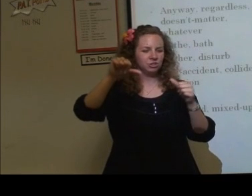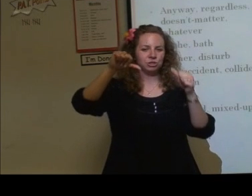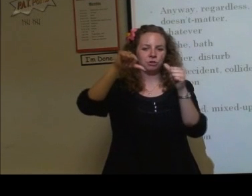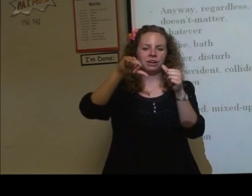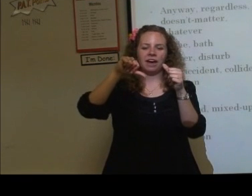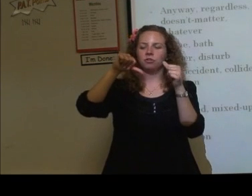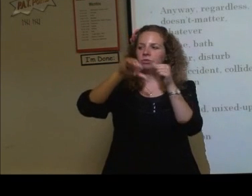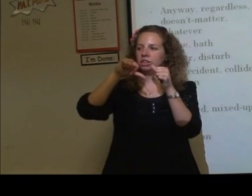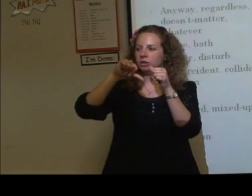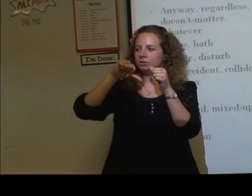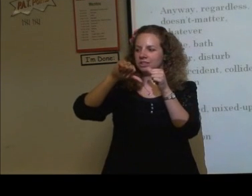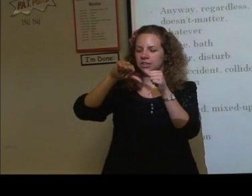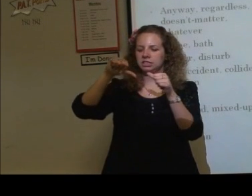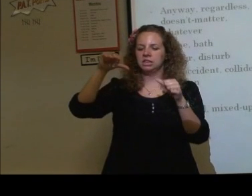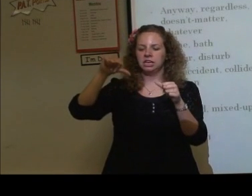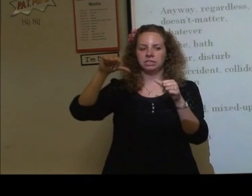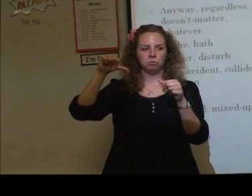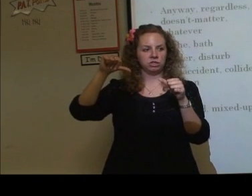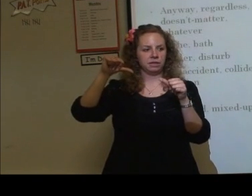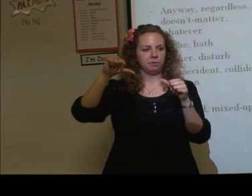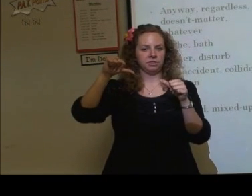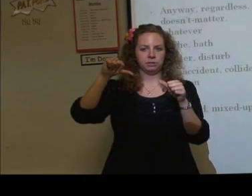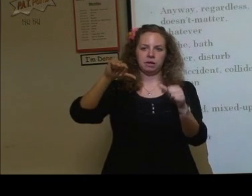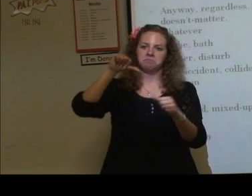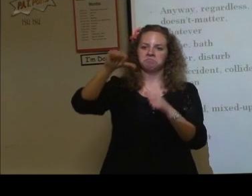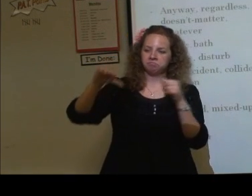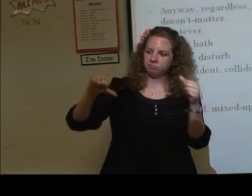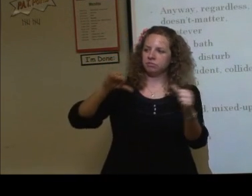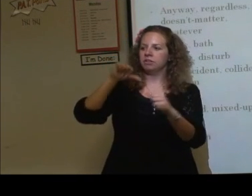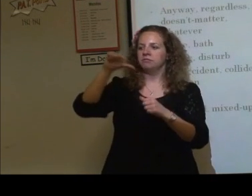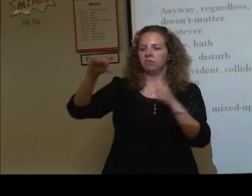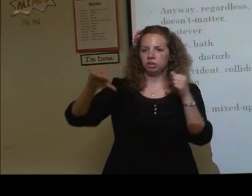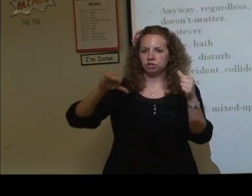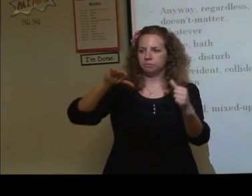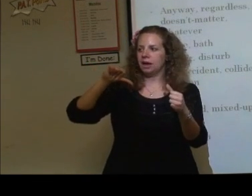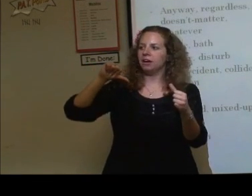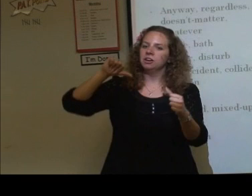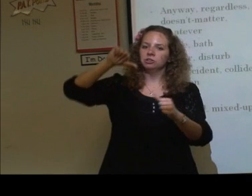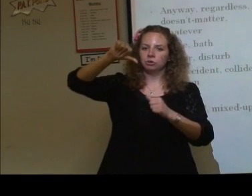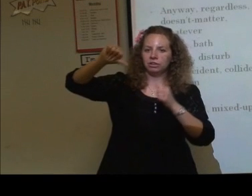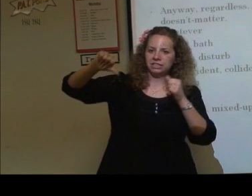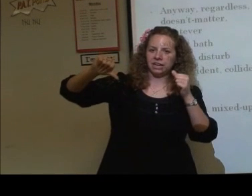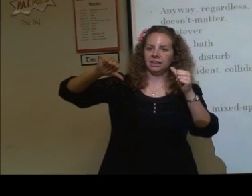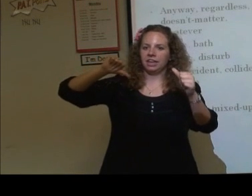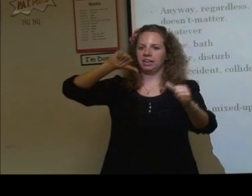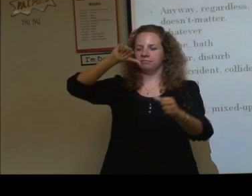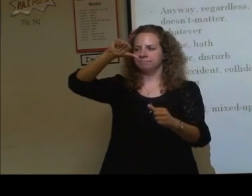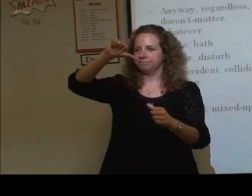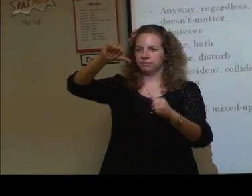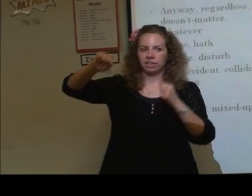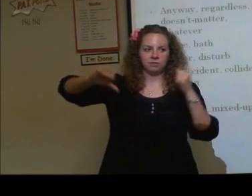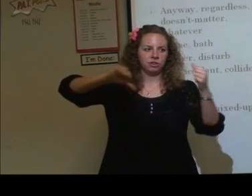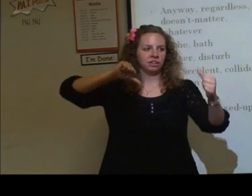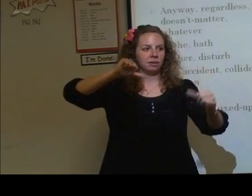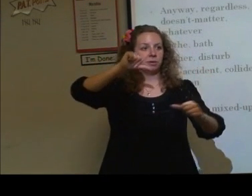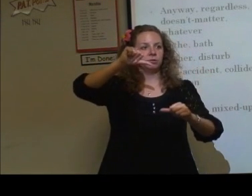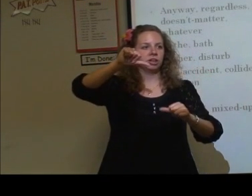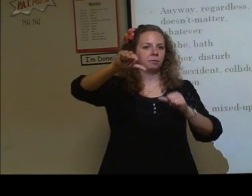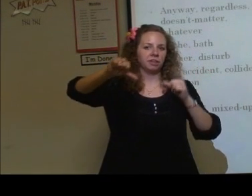So you don't want to have it really close like this. It's more separate this way. Fellowship. Yeah. So it's kind of like if you think like people talk about